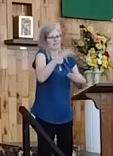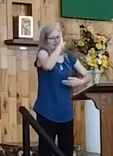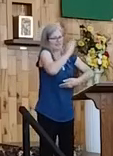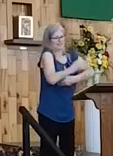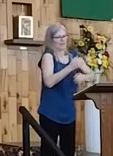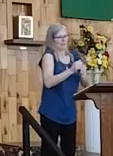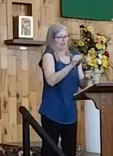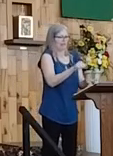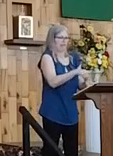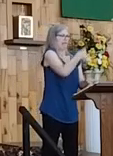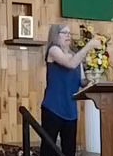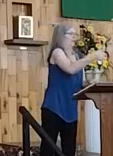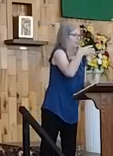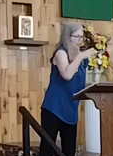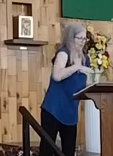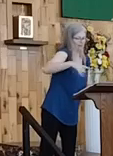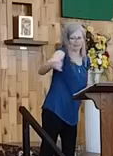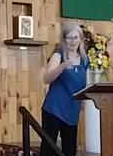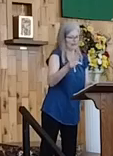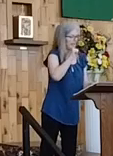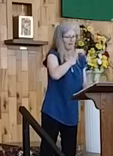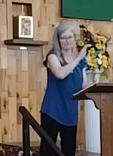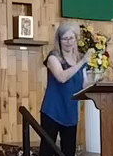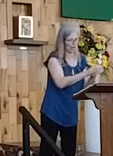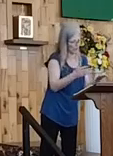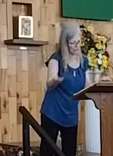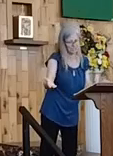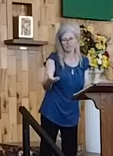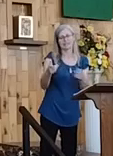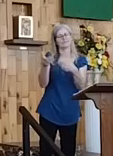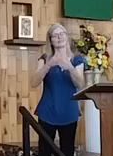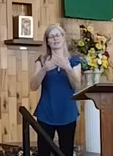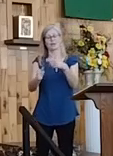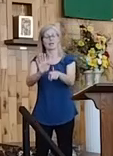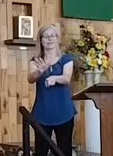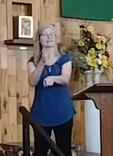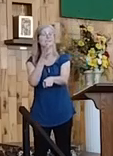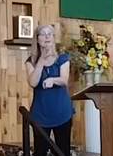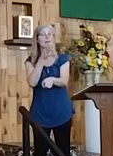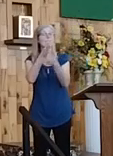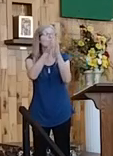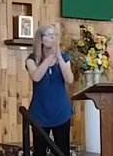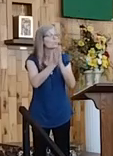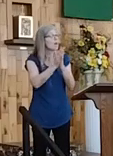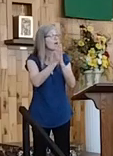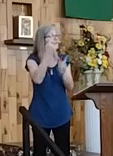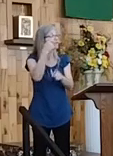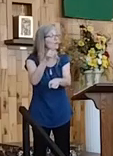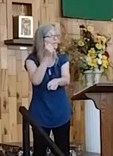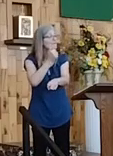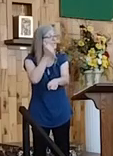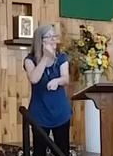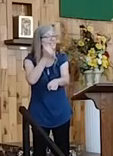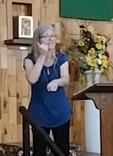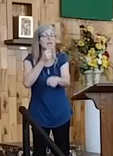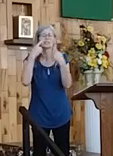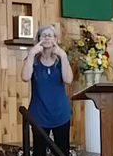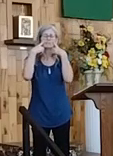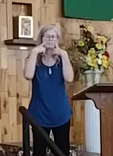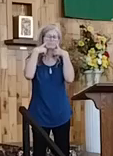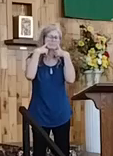that he was not married to. And Mani, his mother, prayed for him every day with